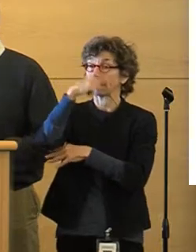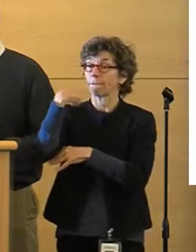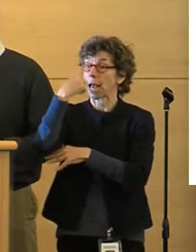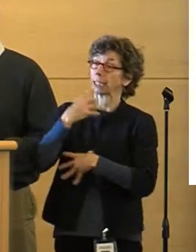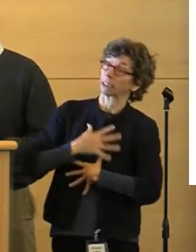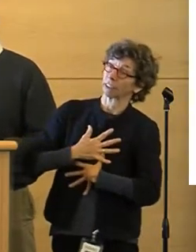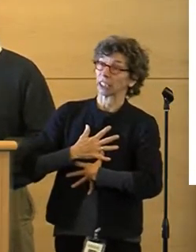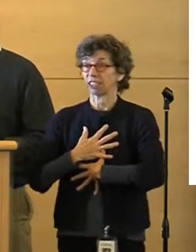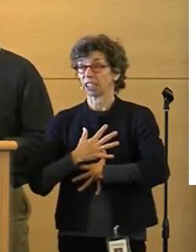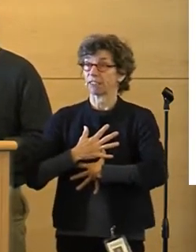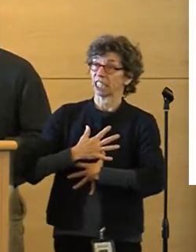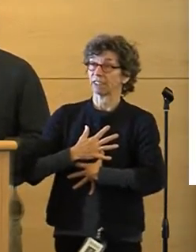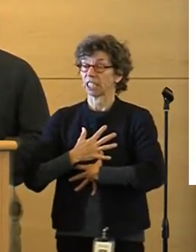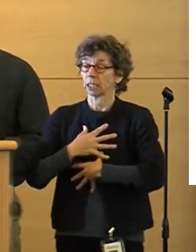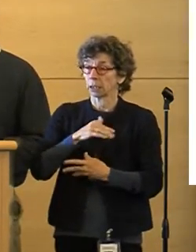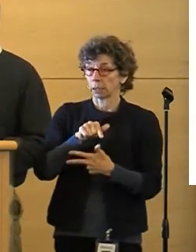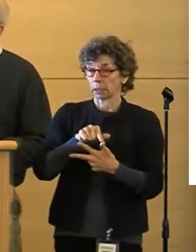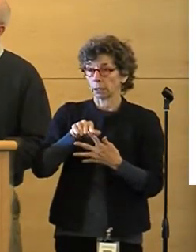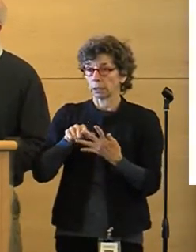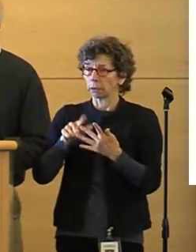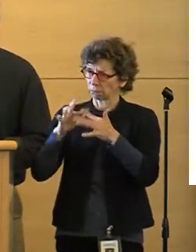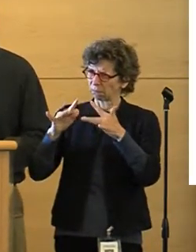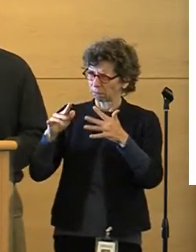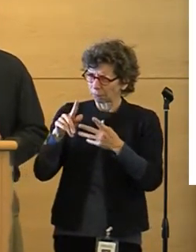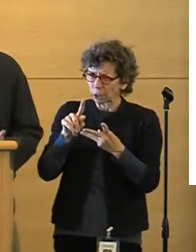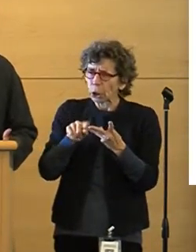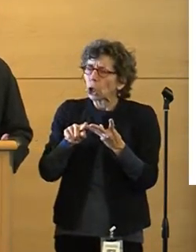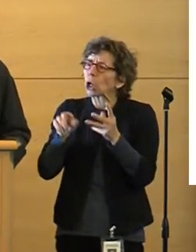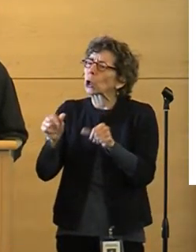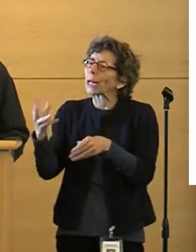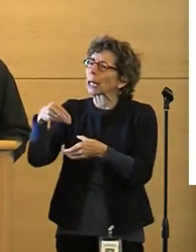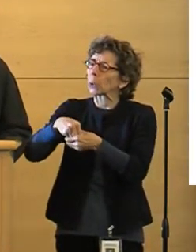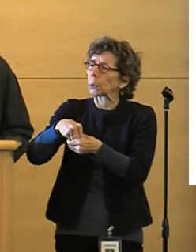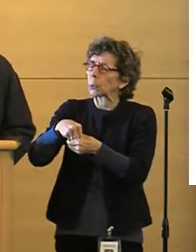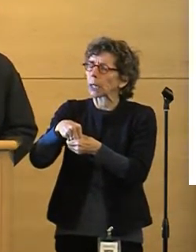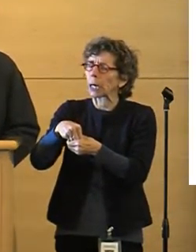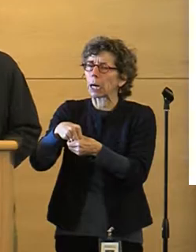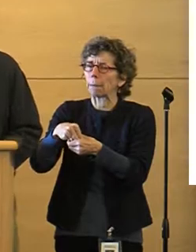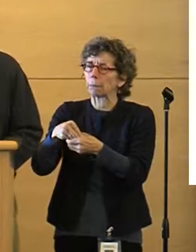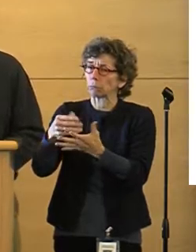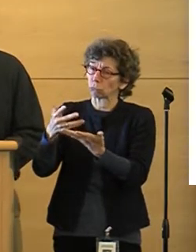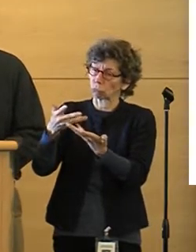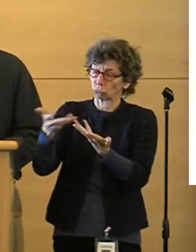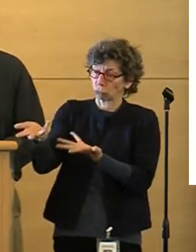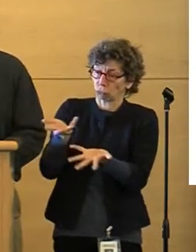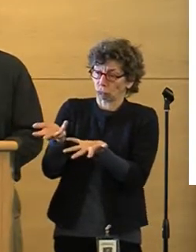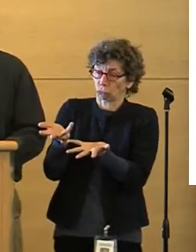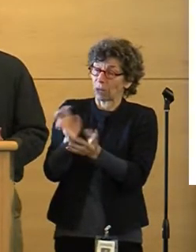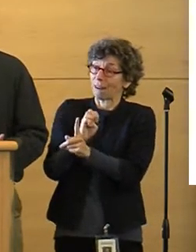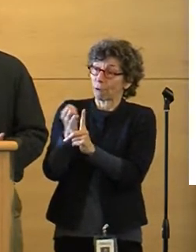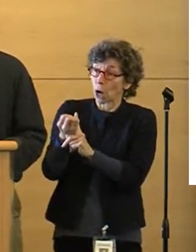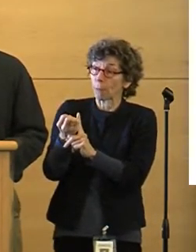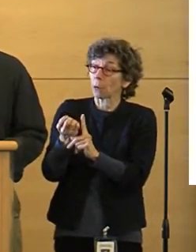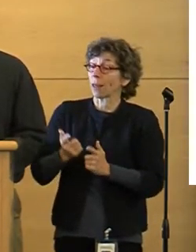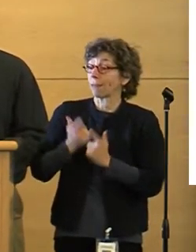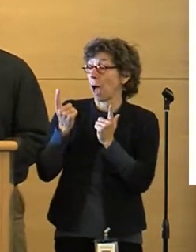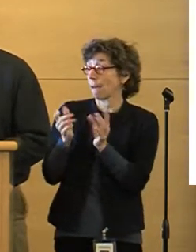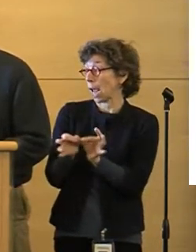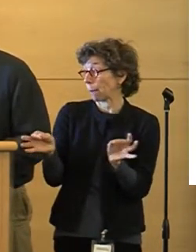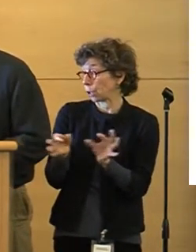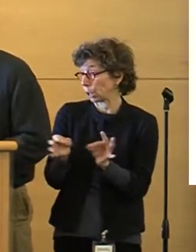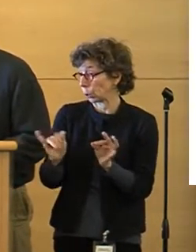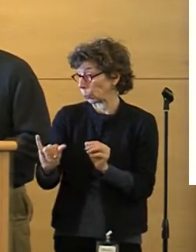lot of stuff going on. There's a PowerPoint slide, there's a chat interface, there's a list of attendees, there potentially is a video